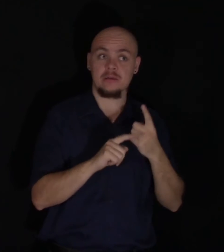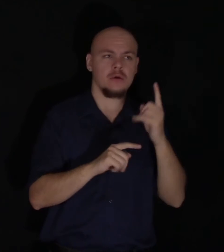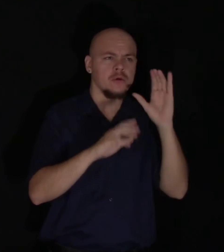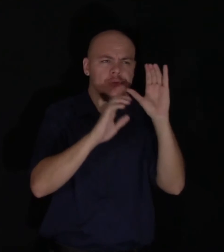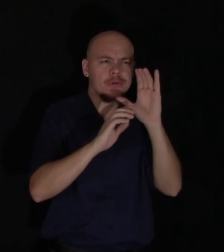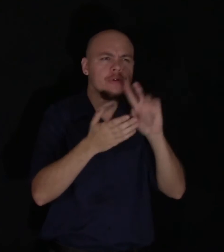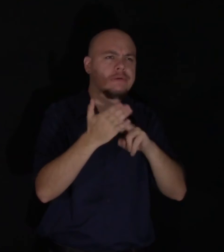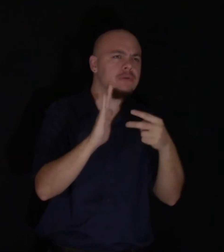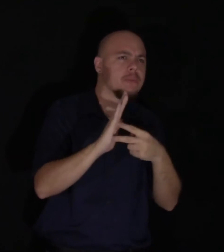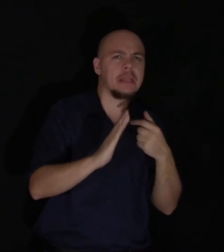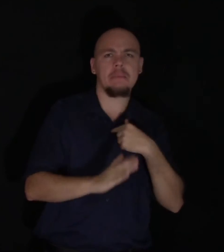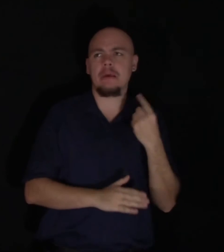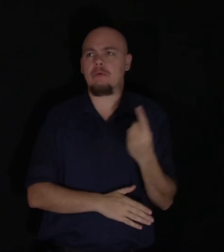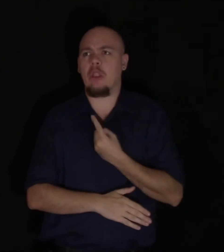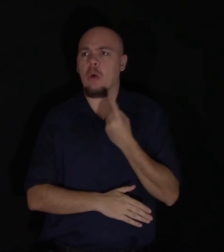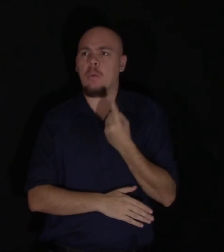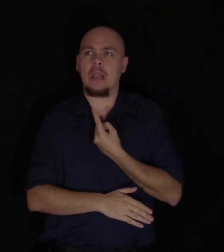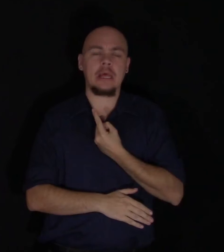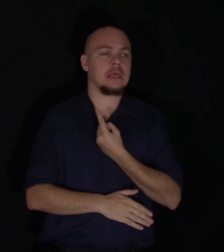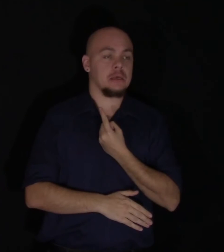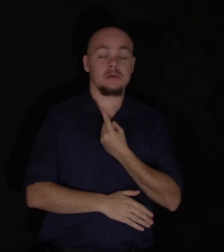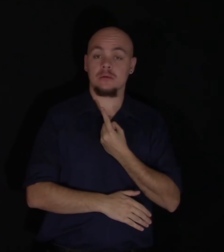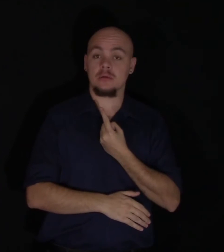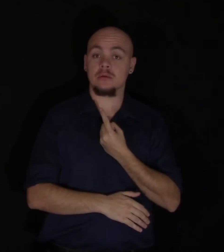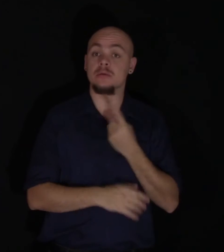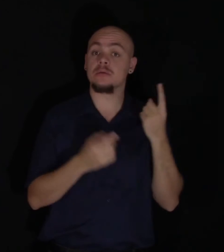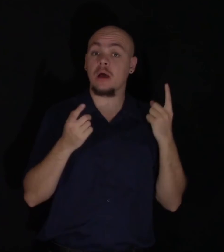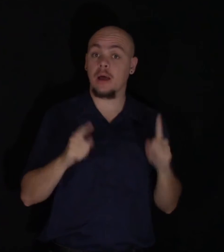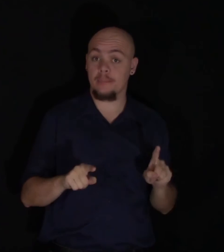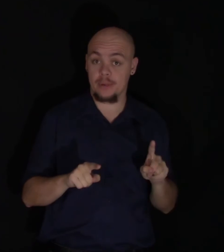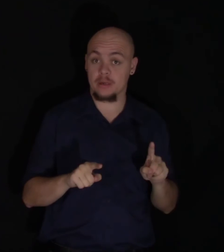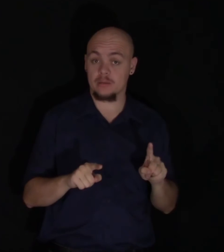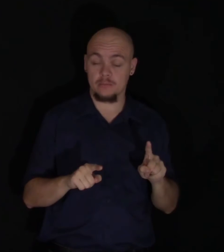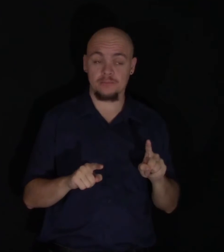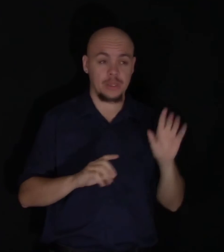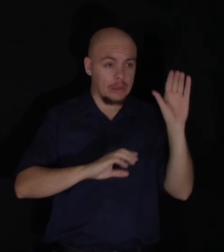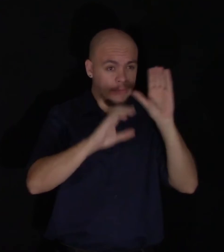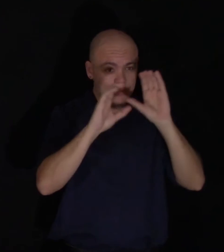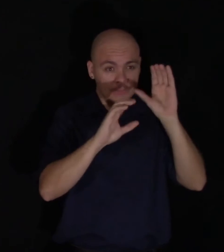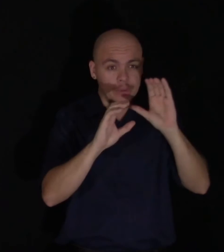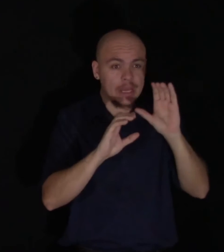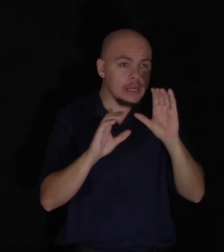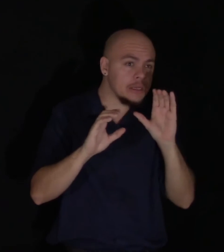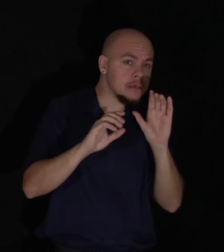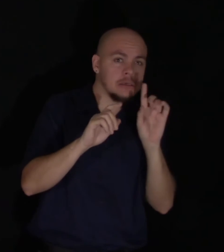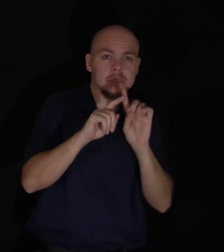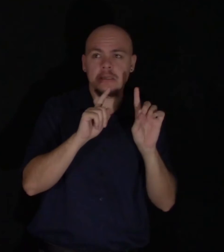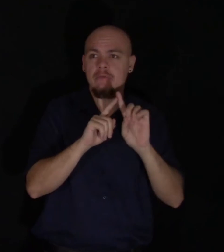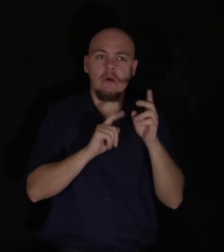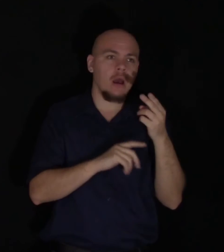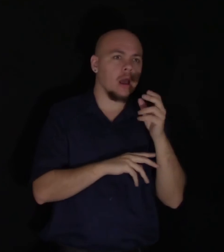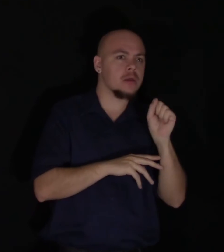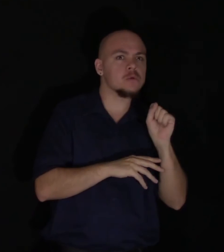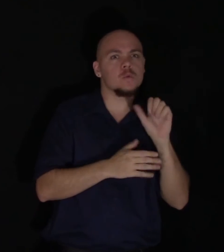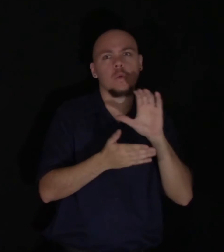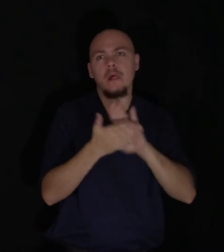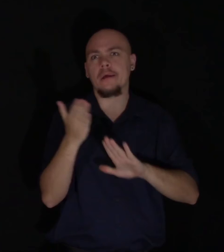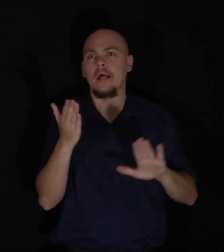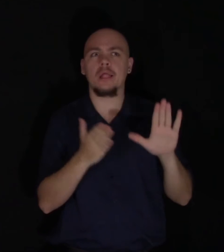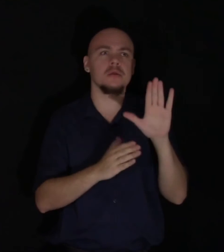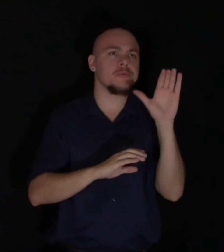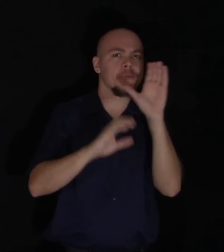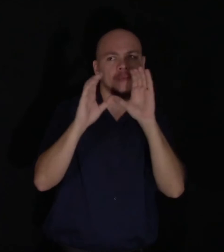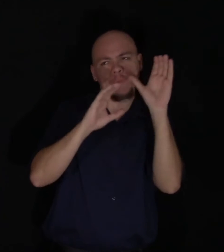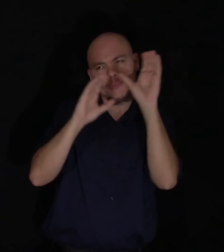And then I was searching and moving through high school and college and